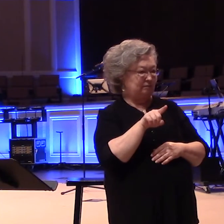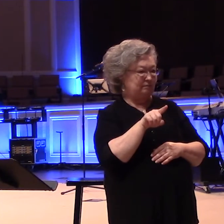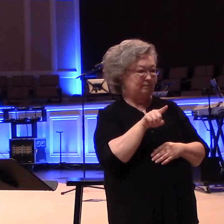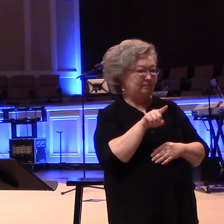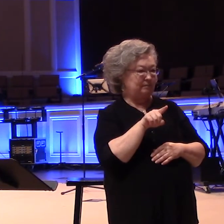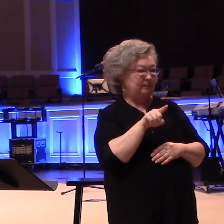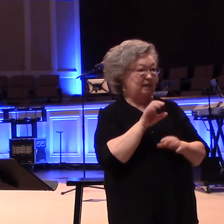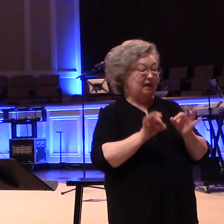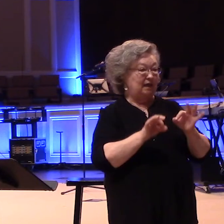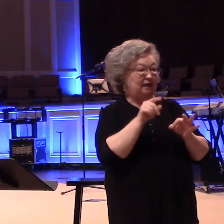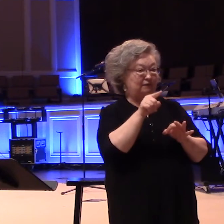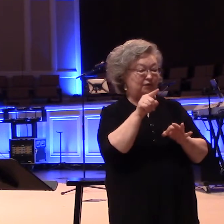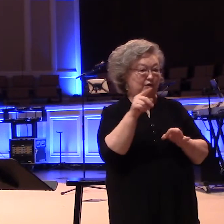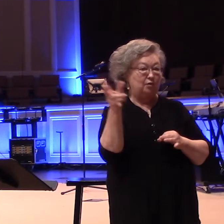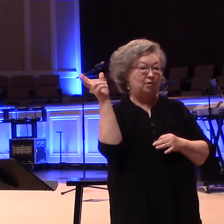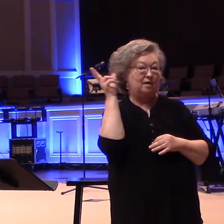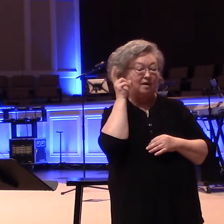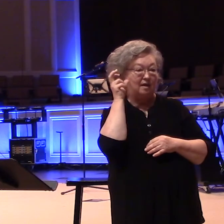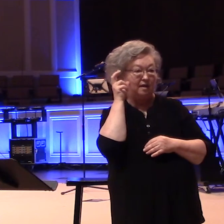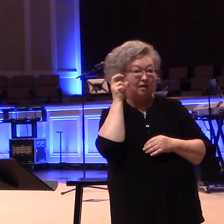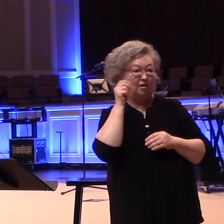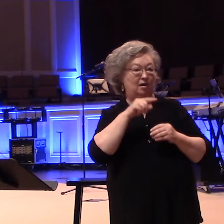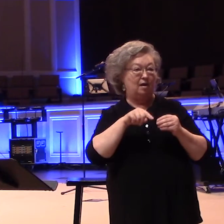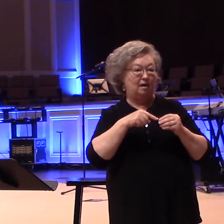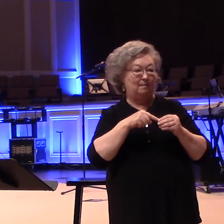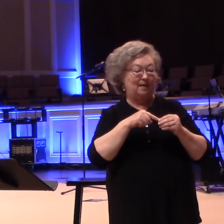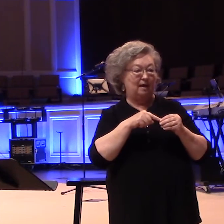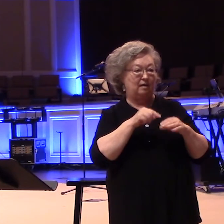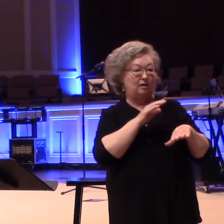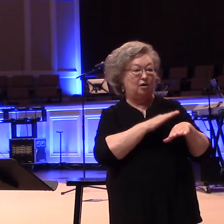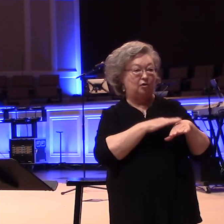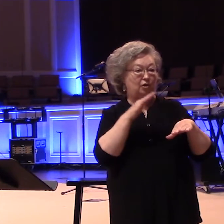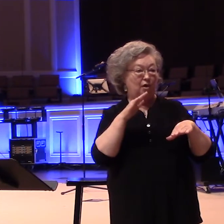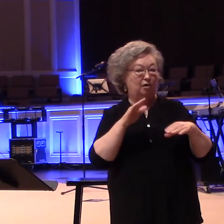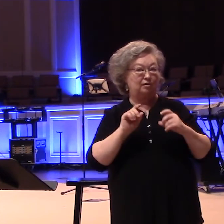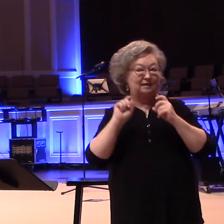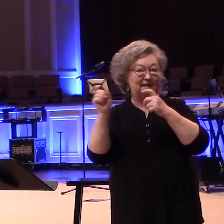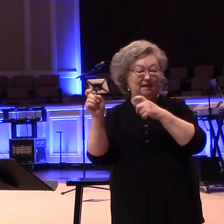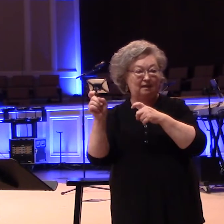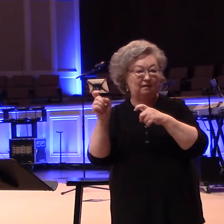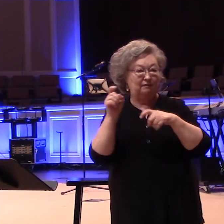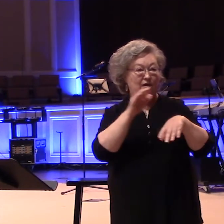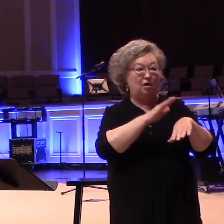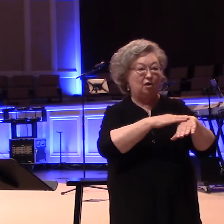When you hear about the call to give, the call to tithe,